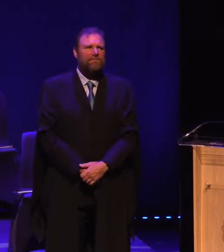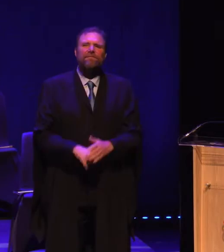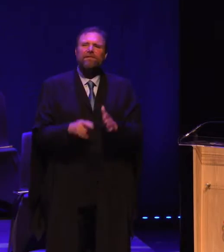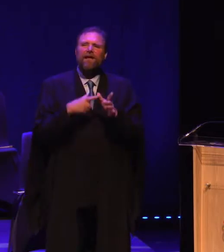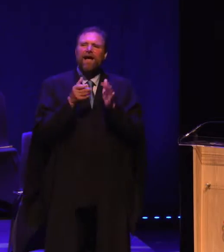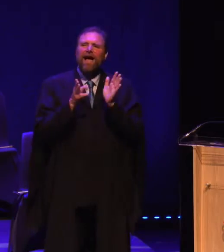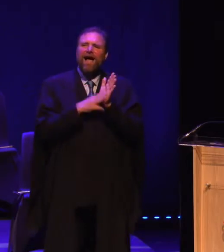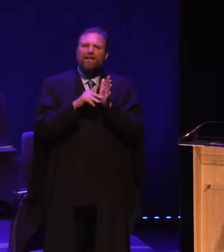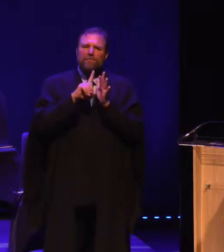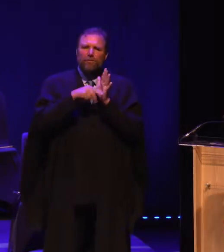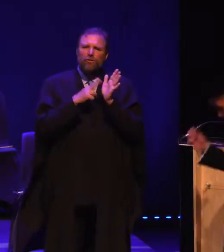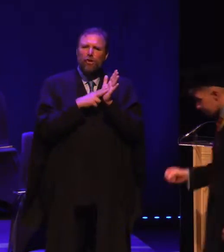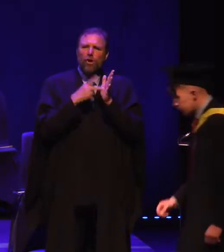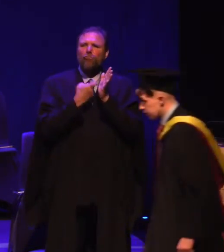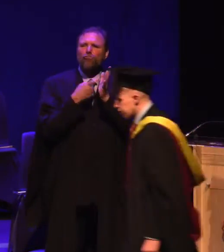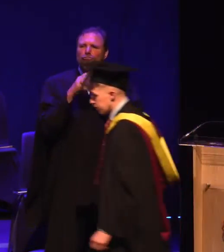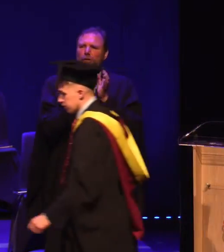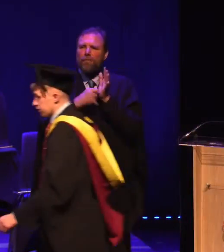Adam John Robertson.